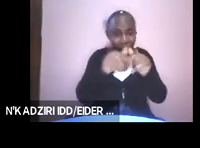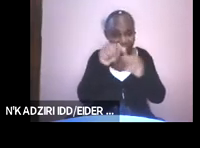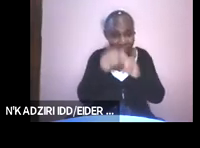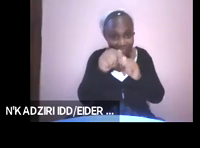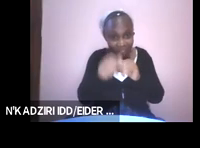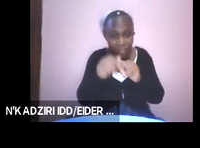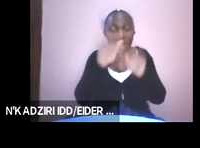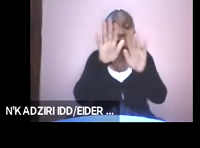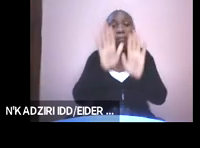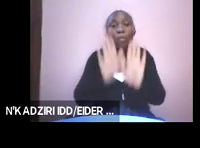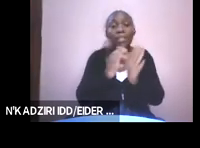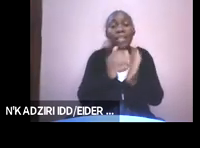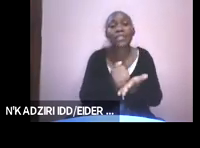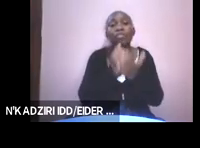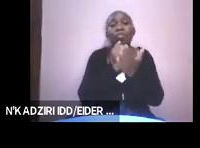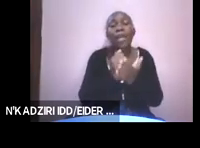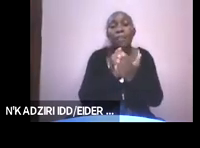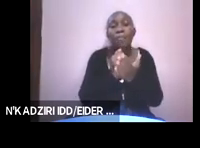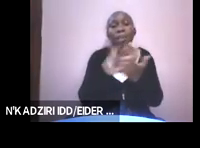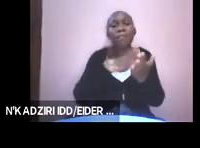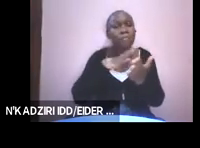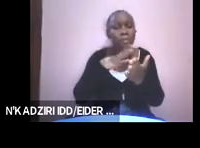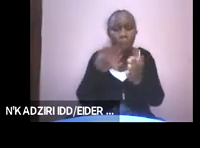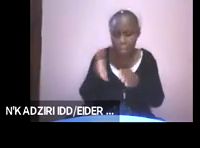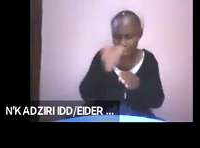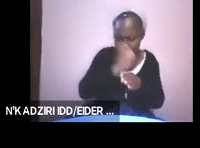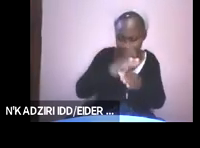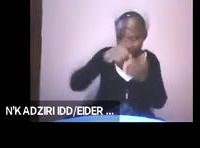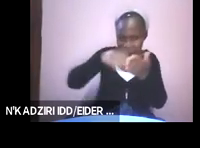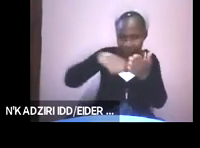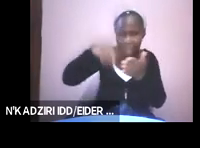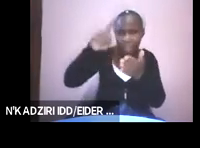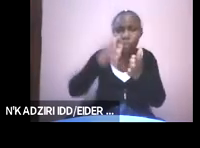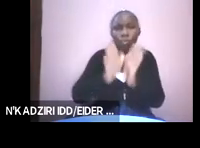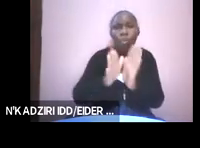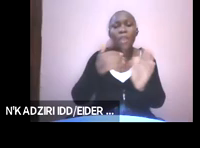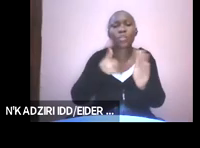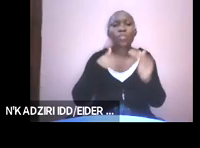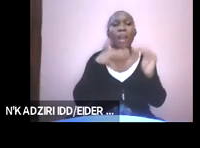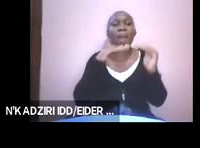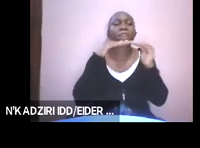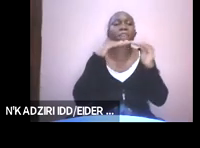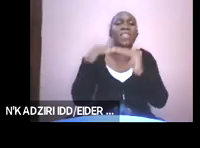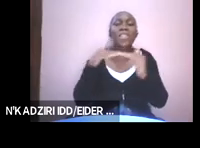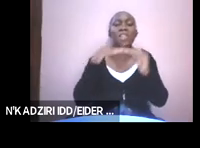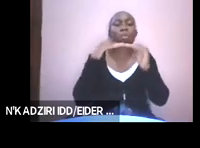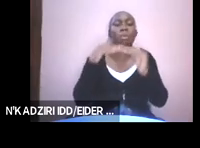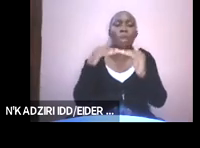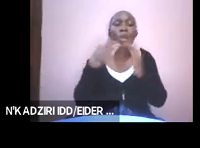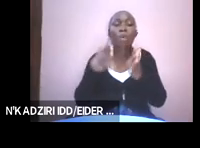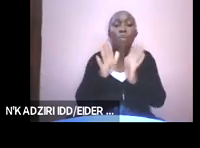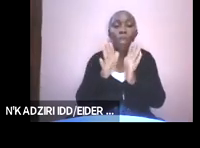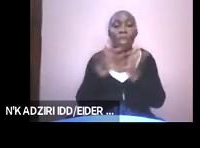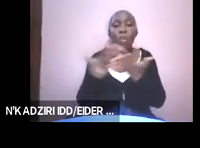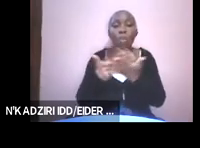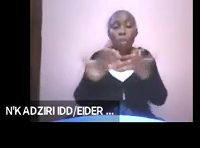back until a place where we have an equal dialogue of perspective, where people can come